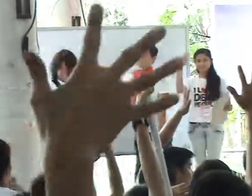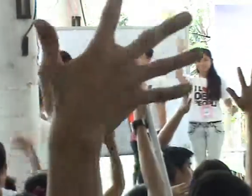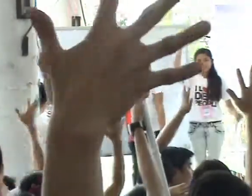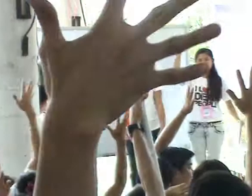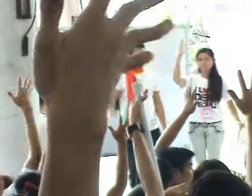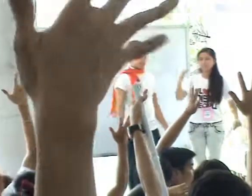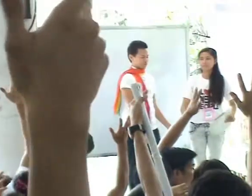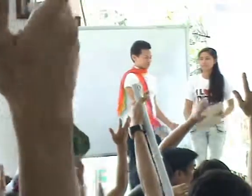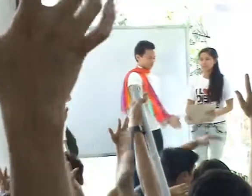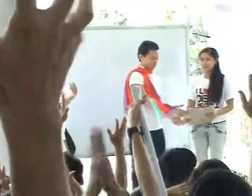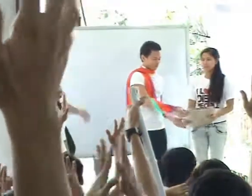po.